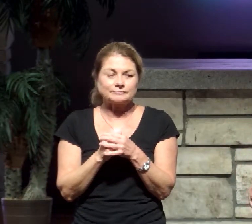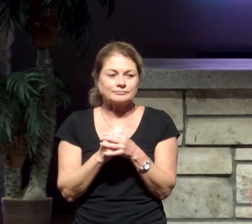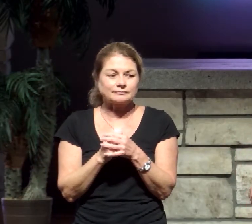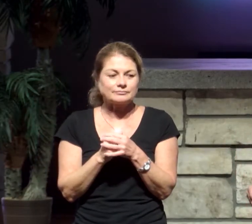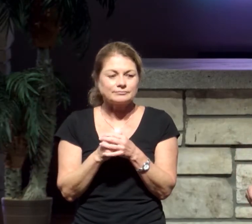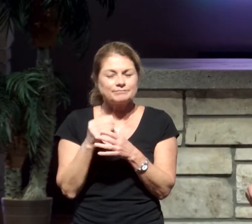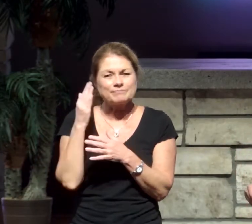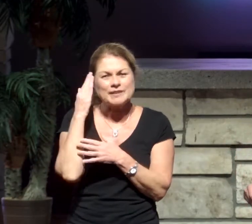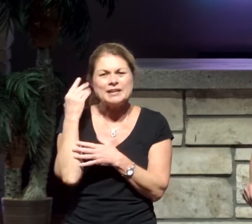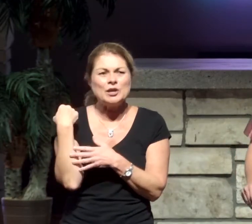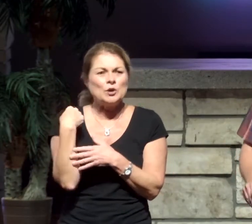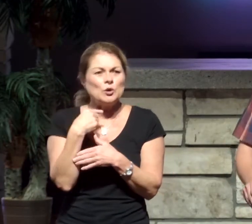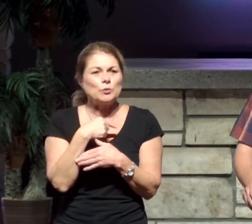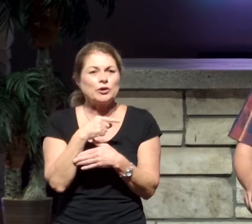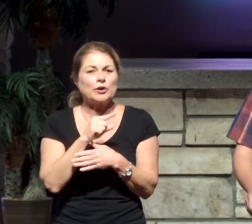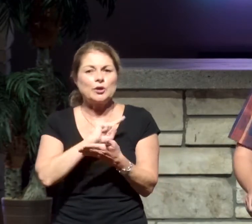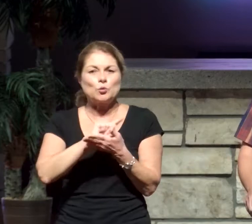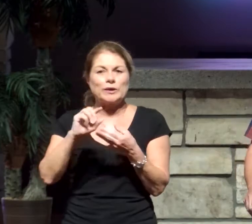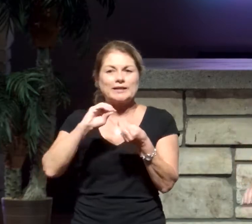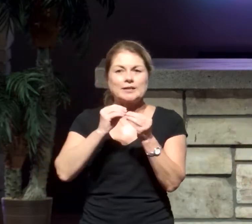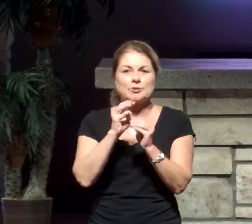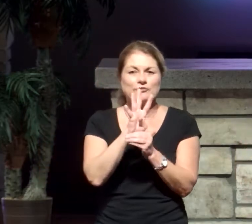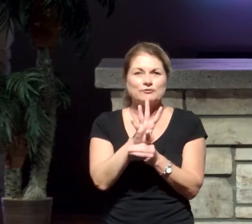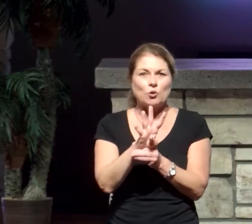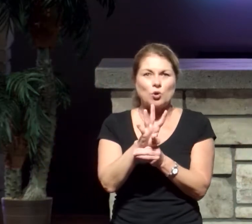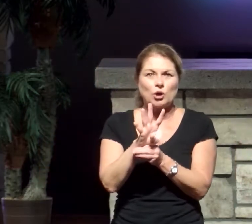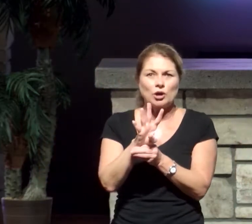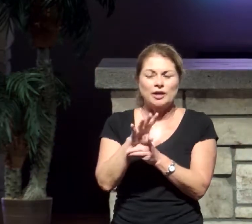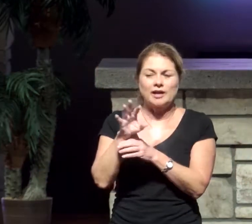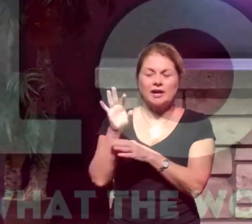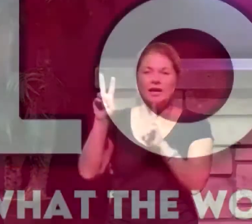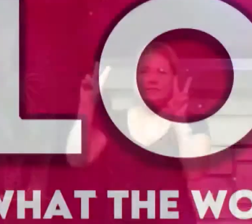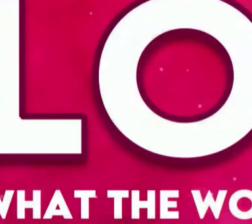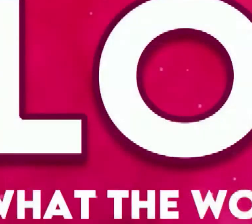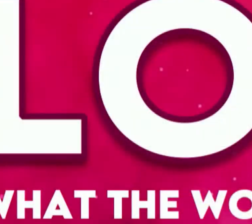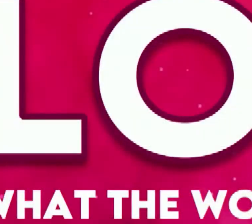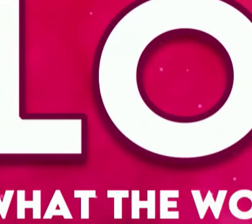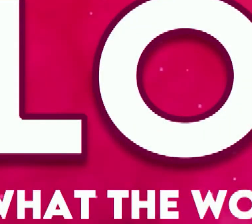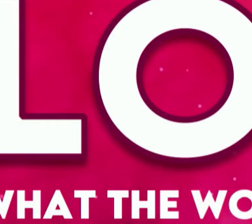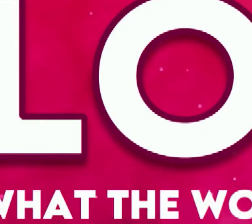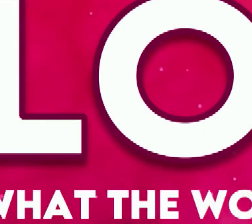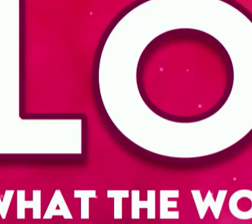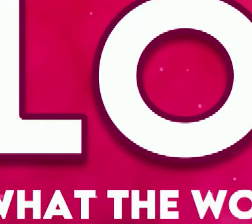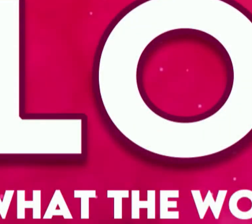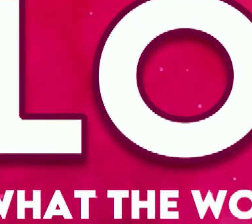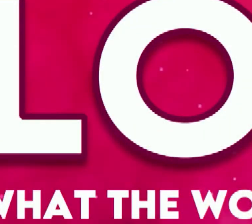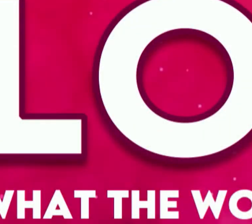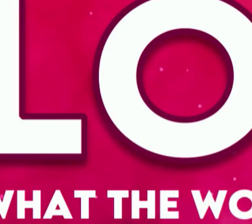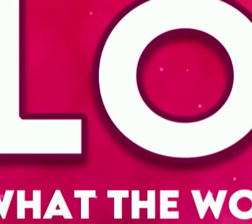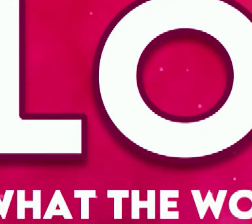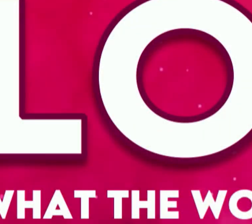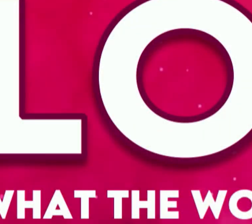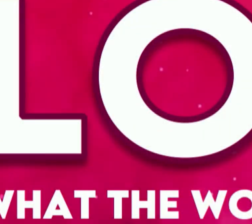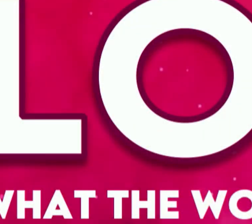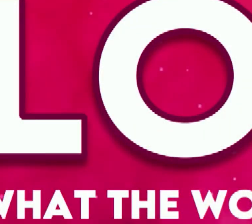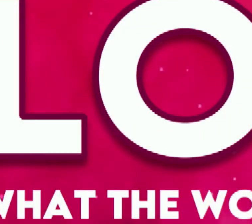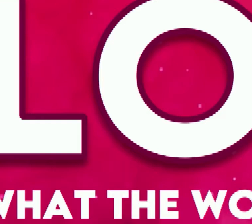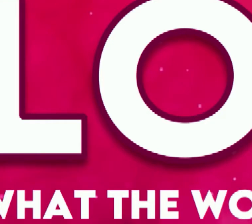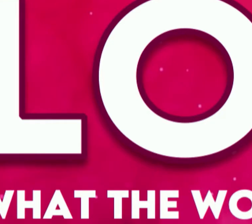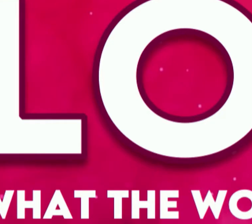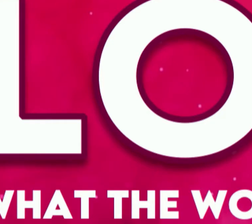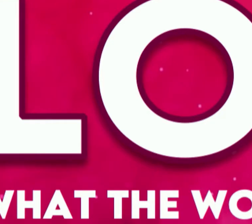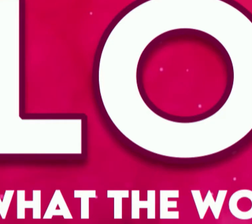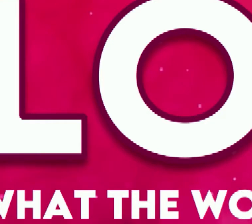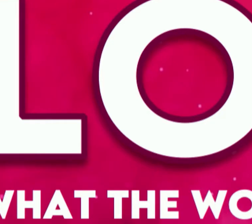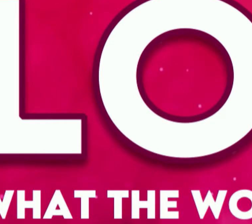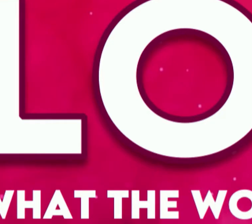You know, we are in week 4 of a message series that we are calling Love, What the World Needs Now. And the idea is that each week we're